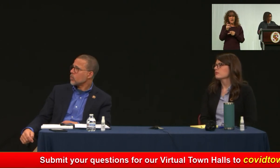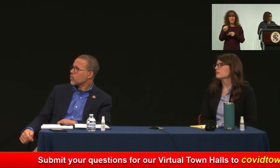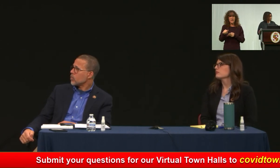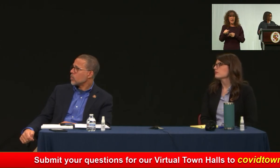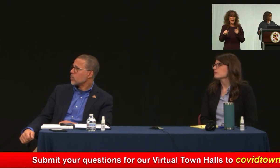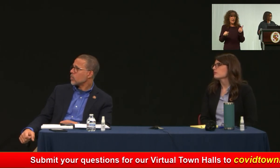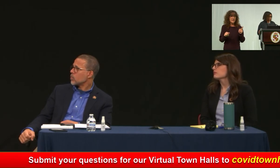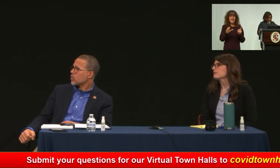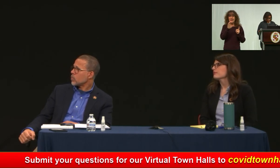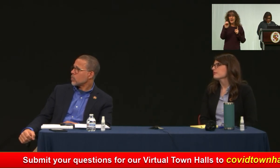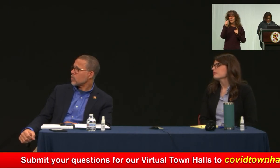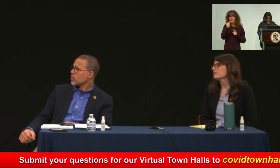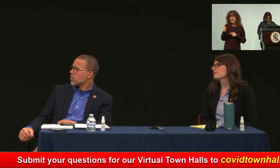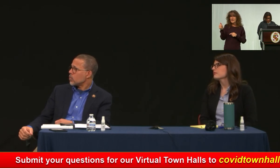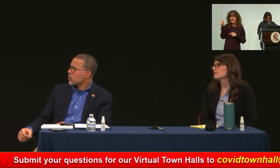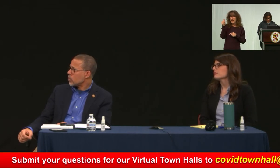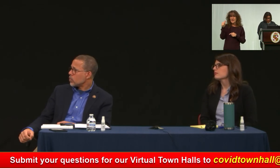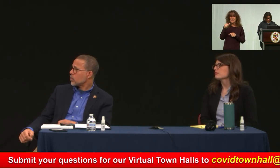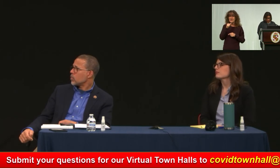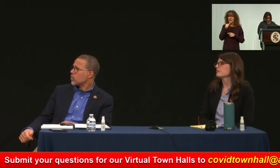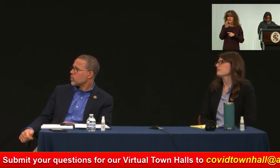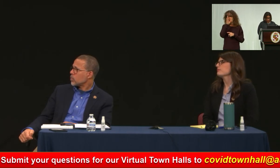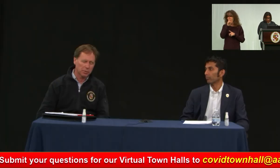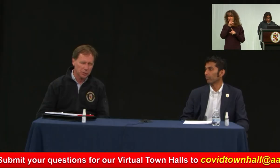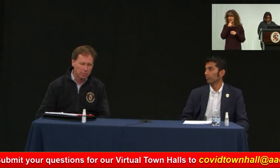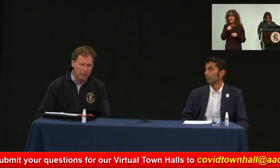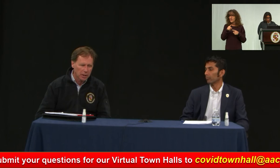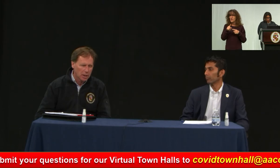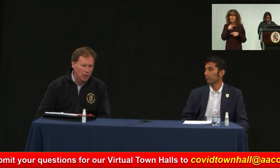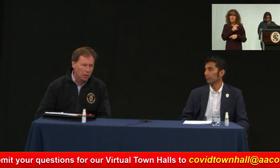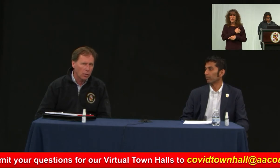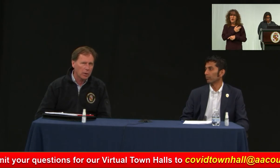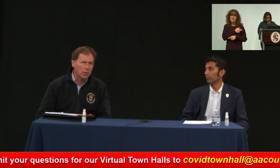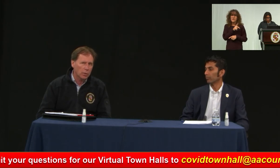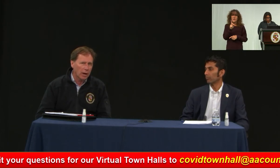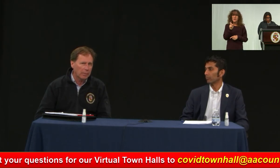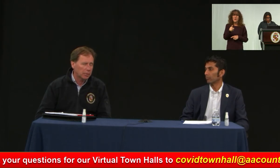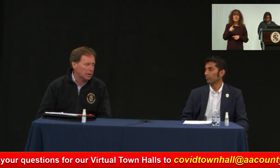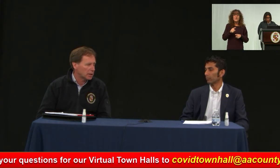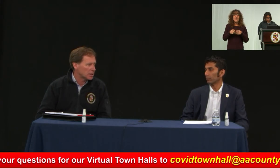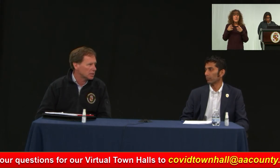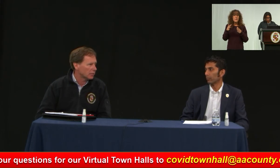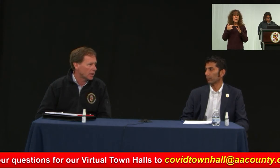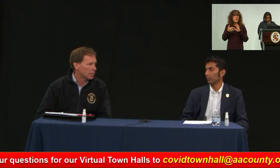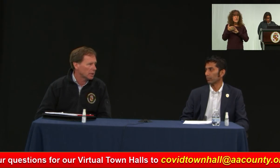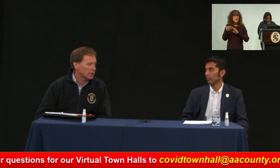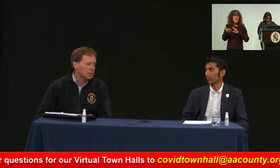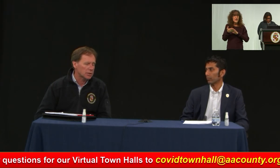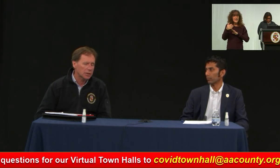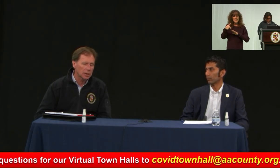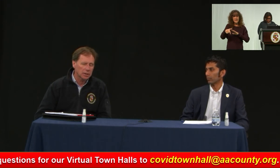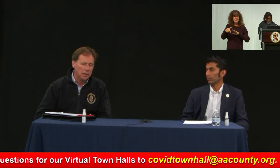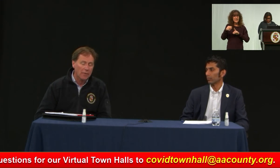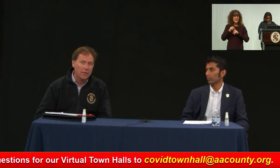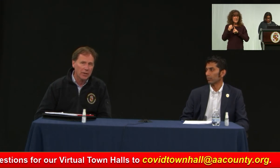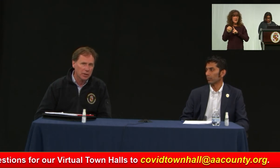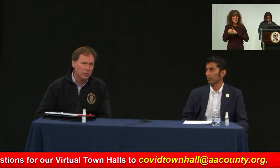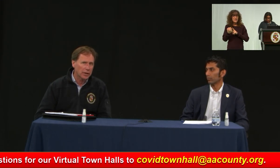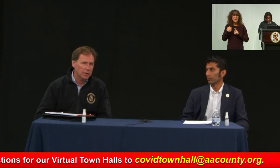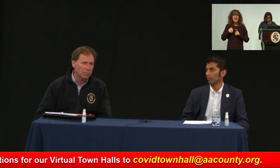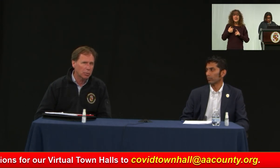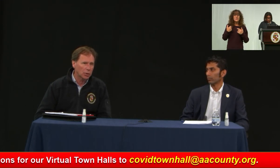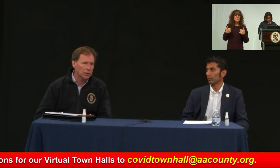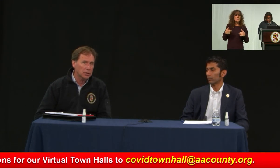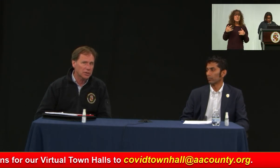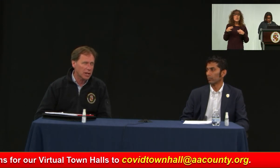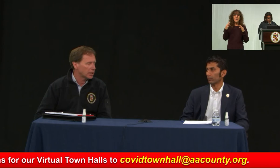know, I would just say on this isn't a direct answer to the question on the hospitals, but the way that we're operating in this environment, it's I've found that it's